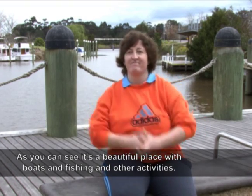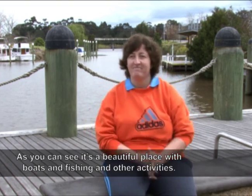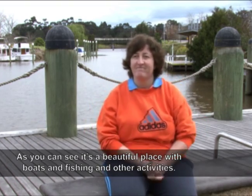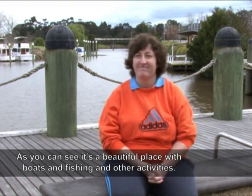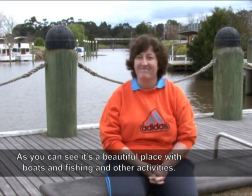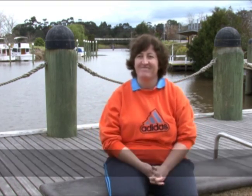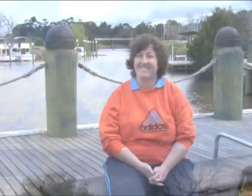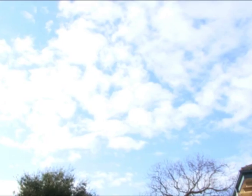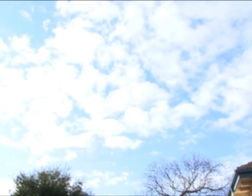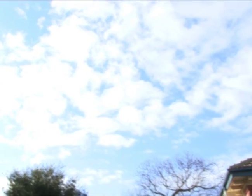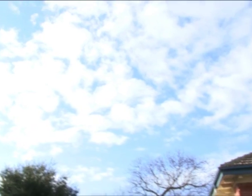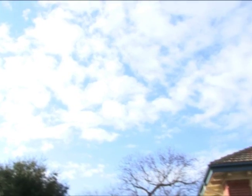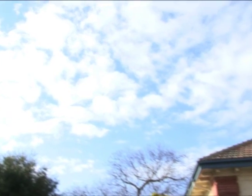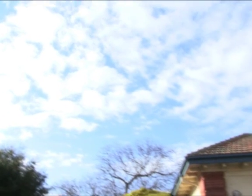and other activities.